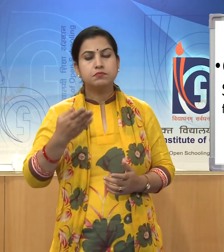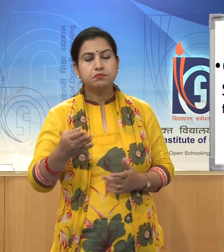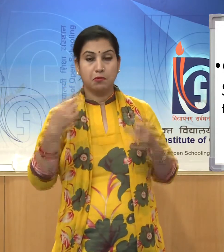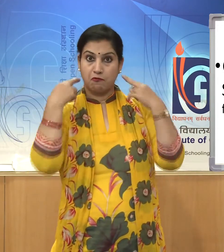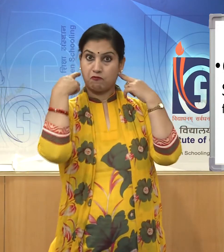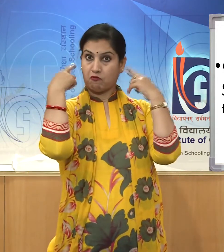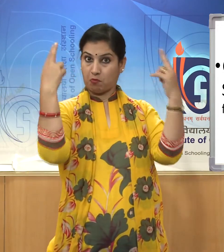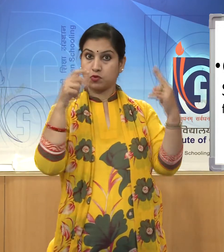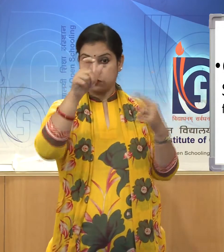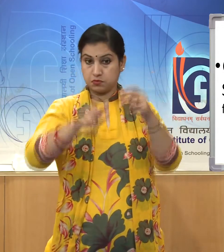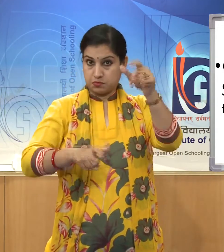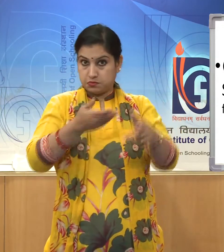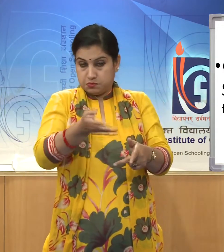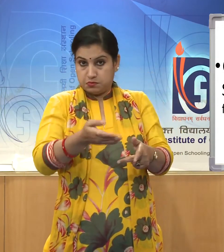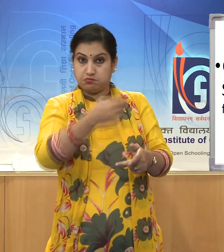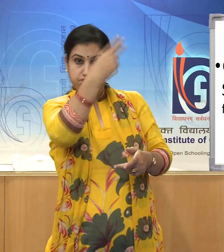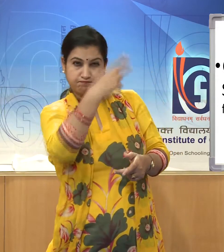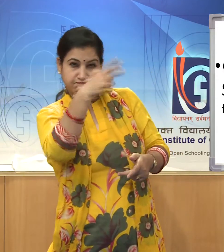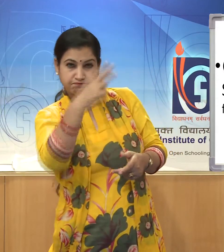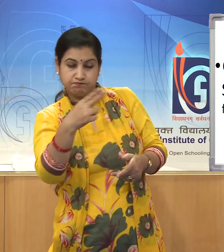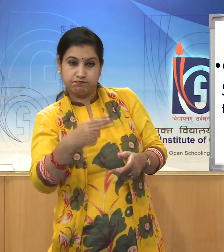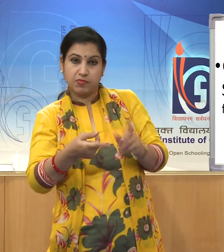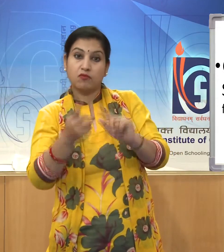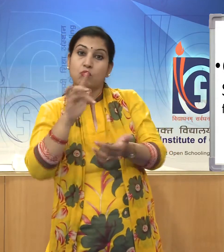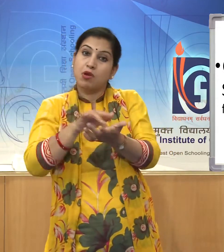were the most famous surrealist painters.